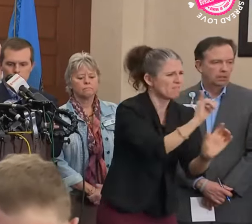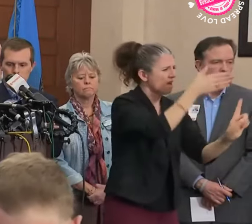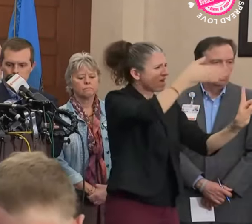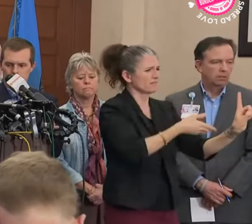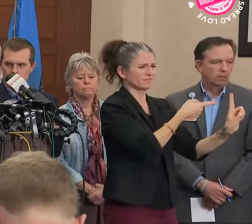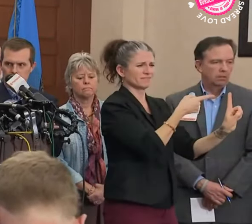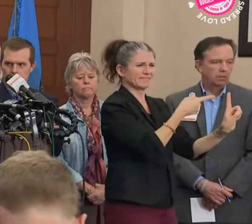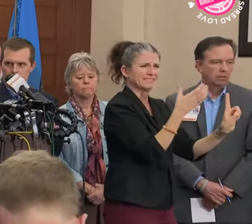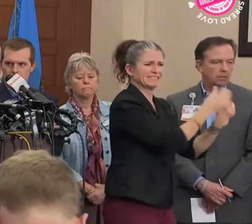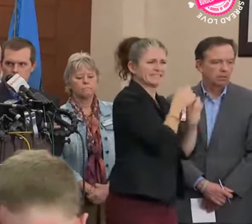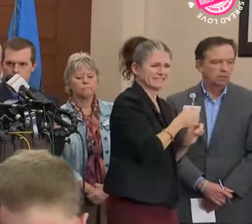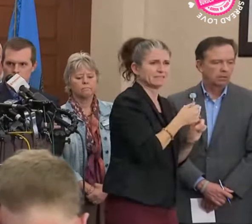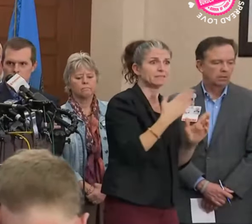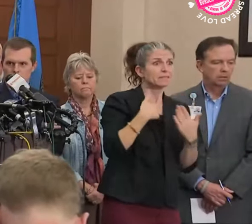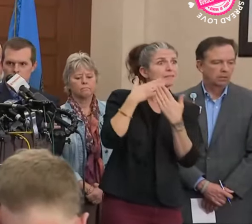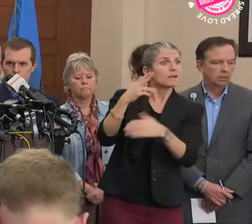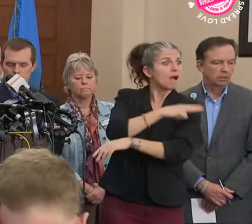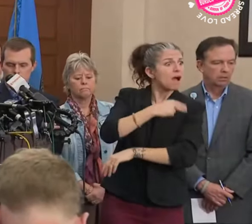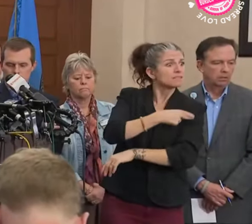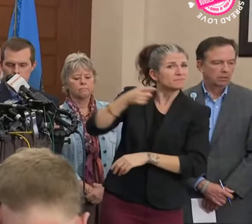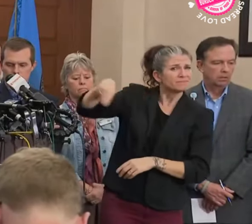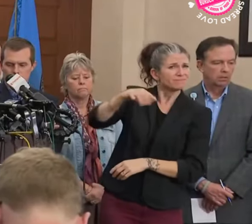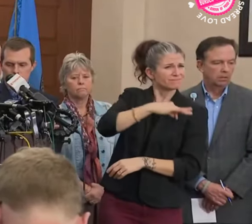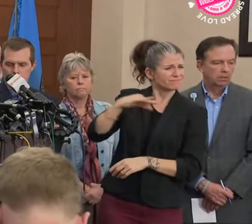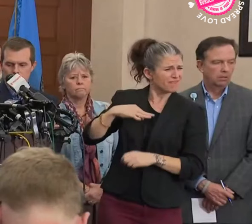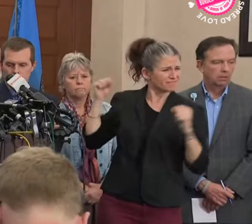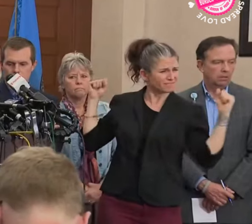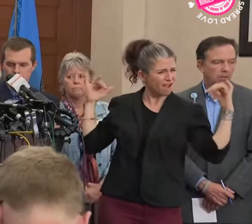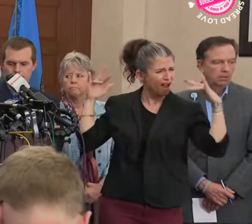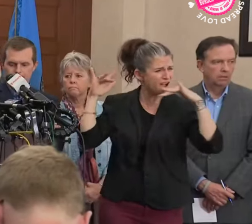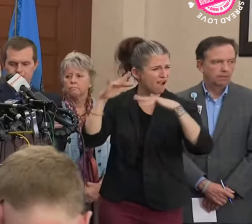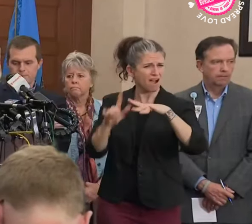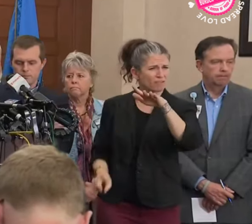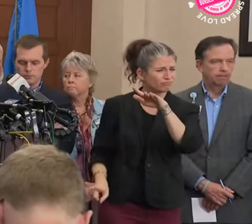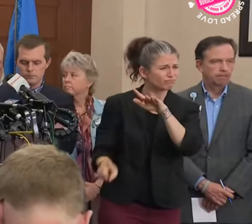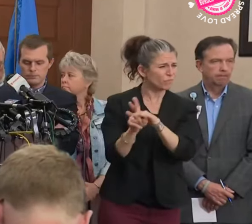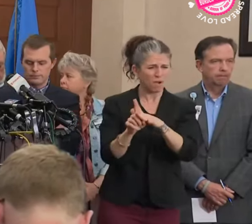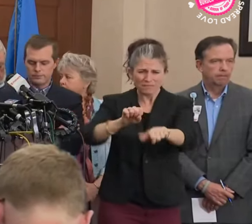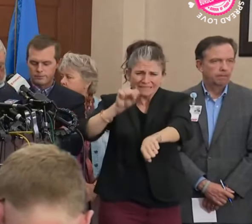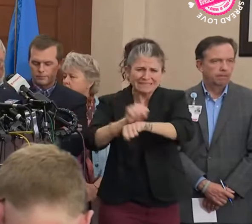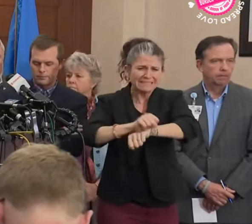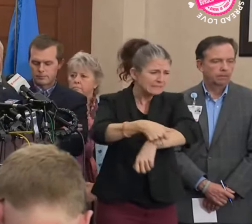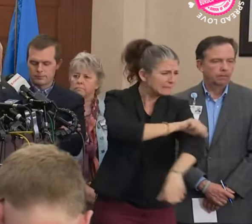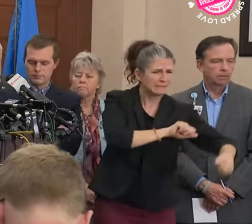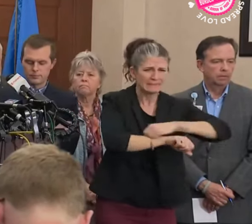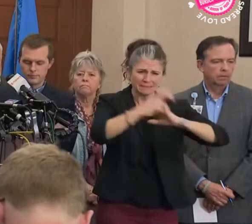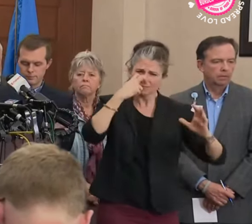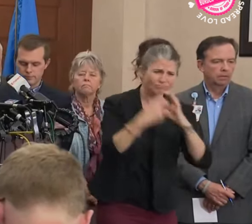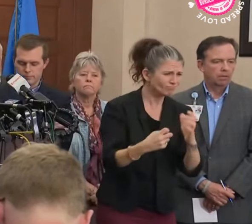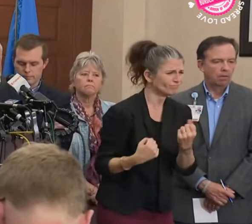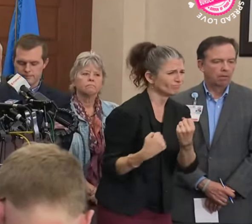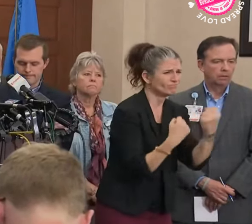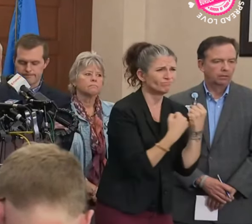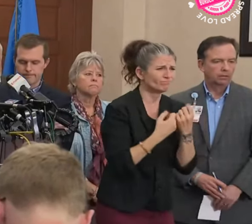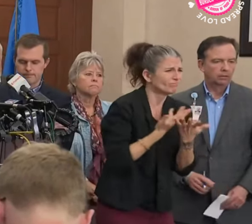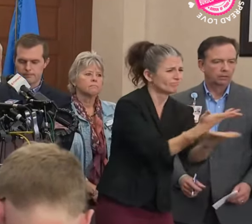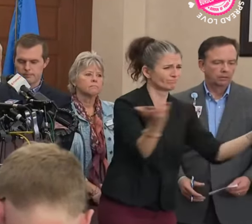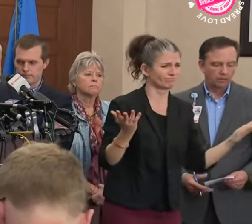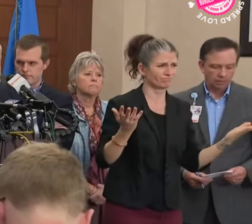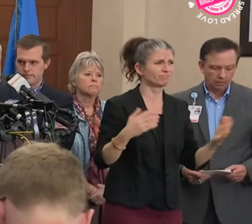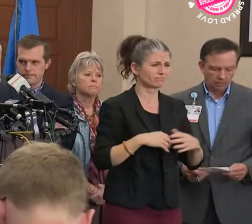the hospital employees who came back to work to take care of the victims and for our